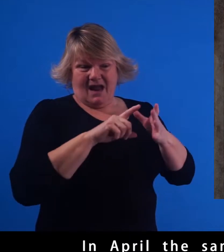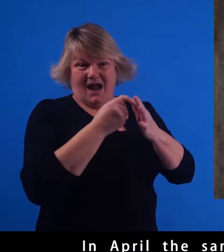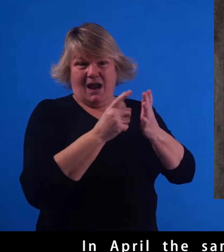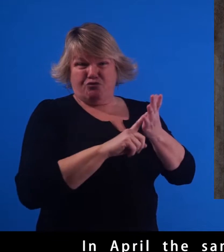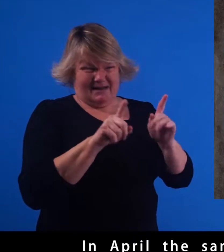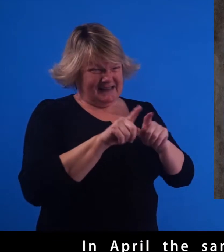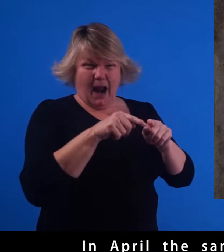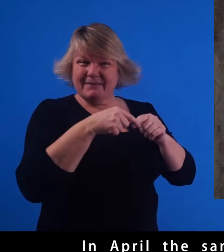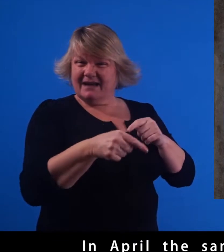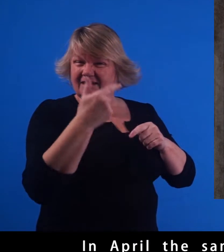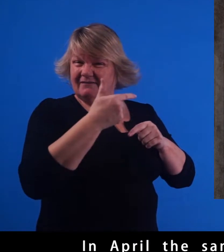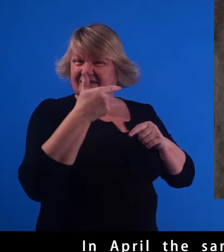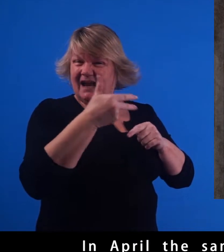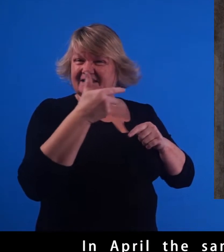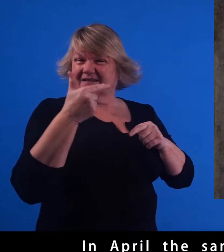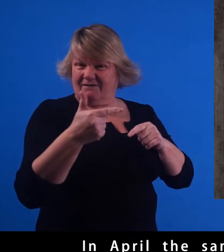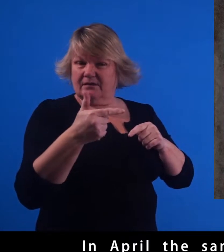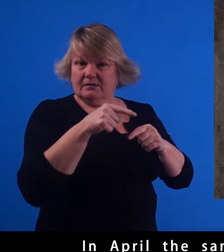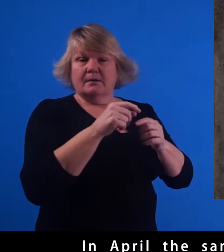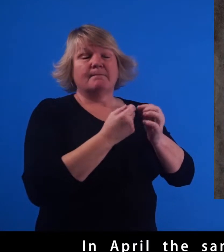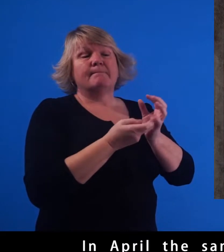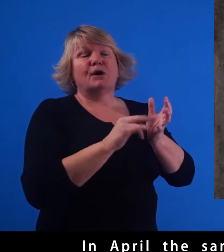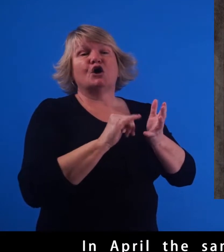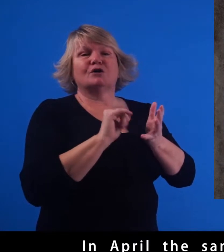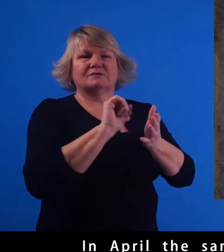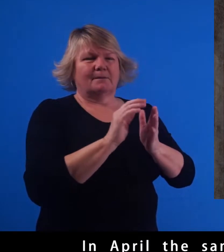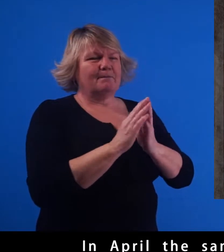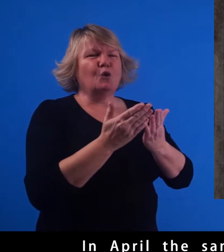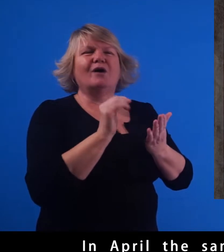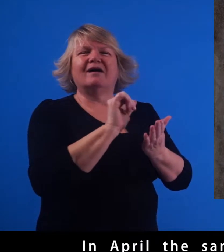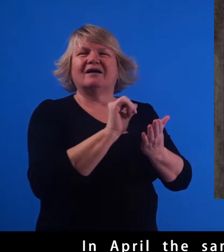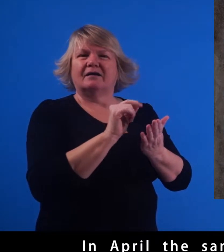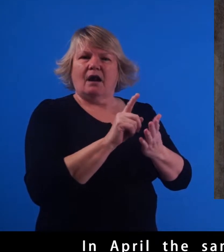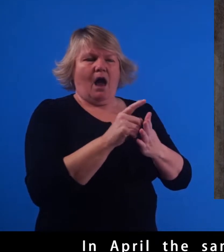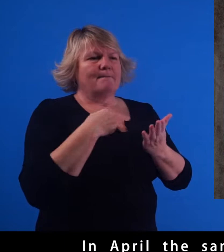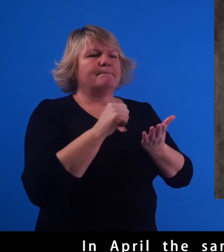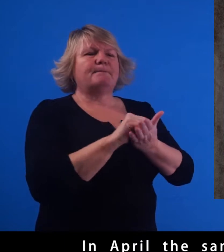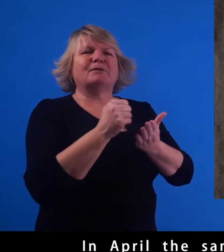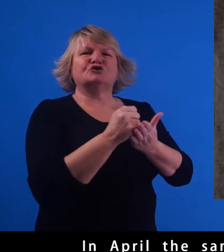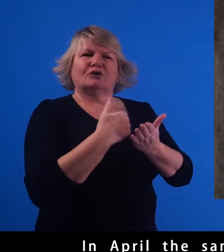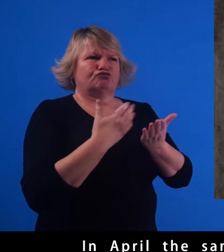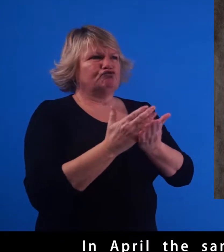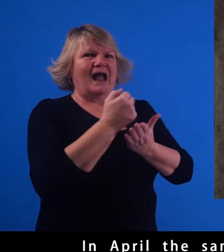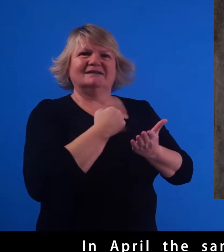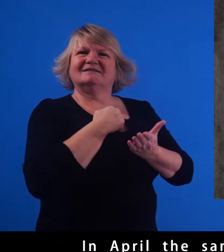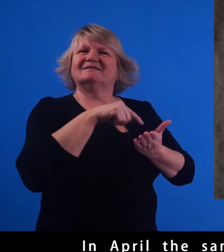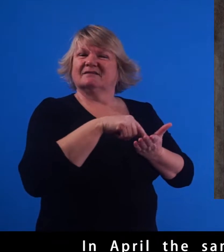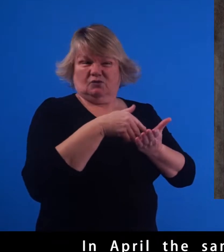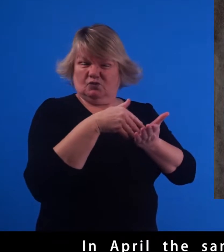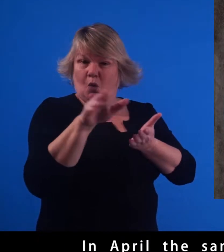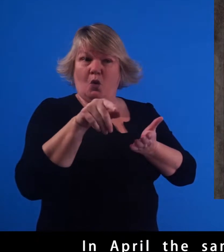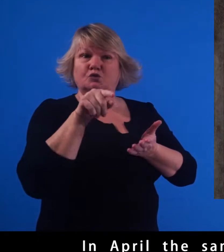In April the same year, Burns sold the publishing rights for his book to Creech,